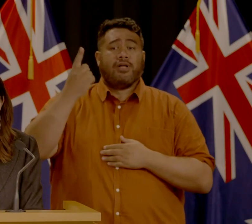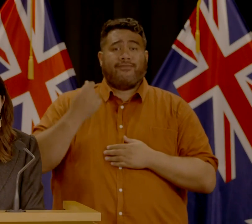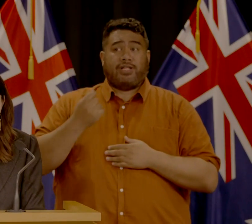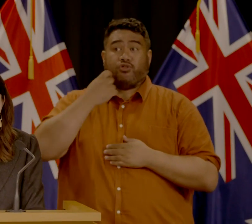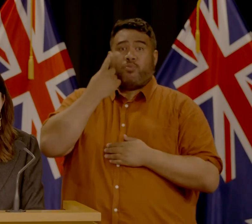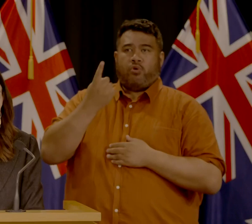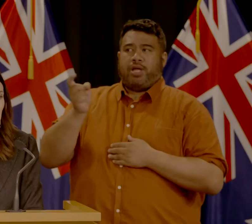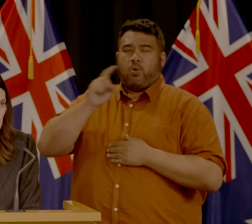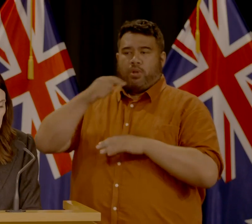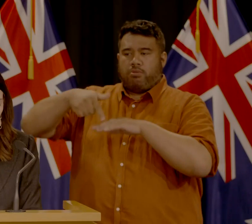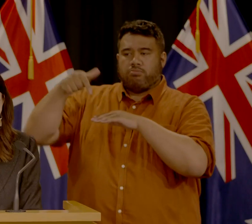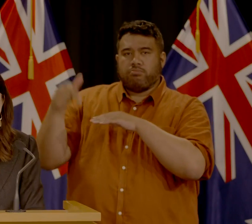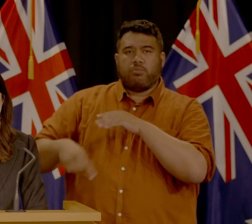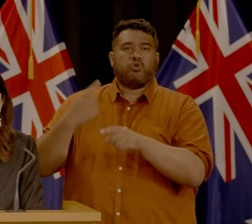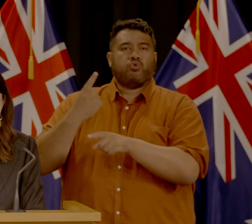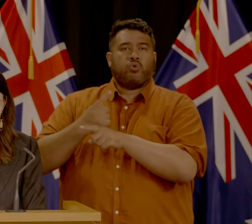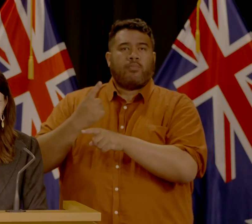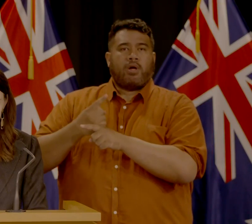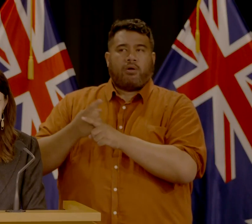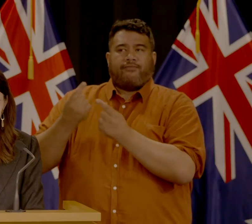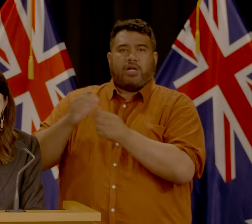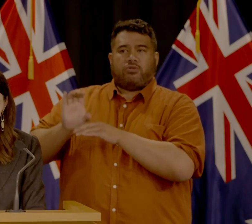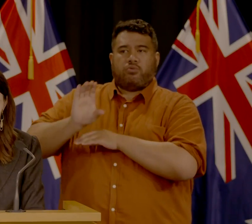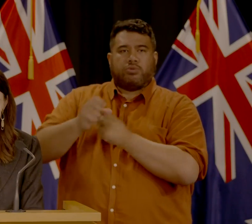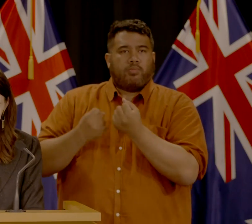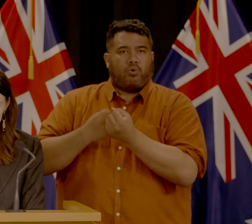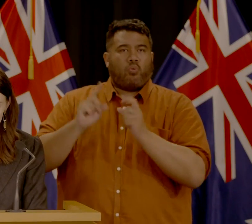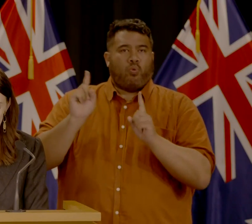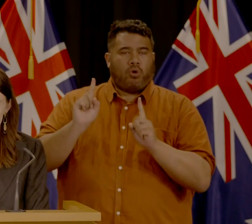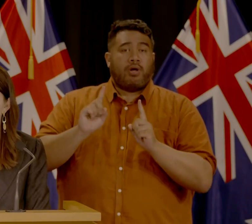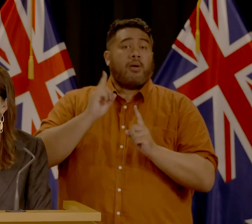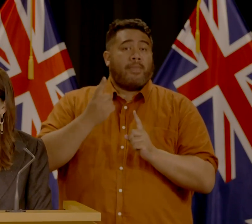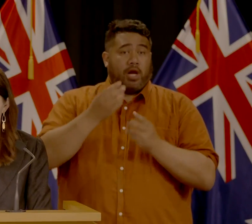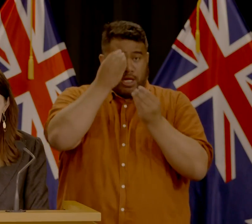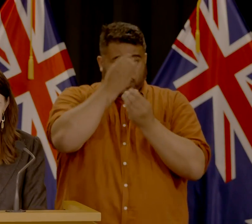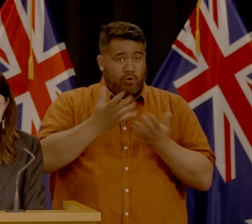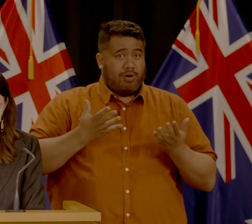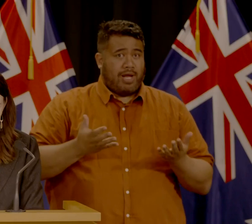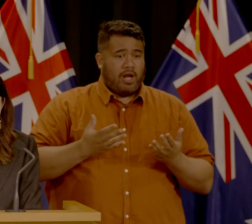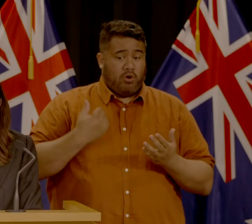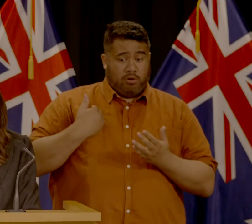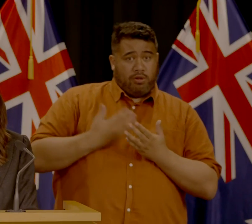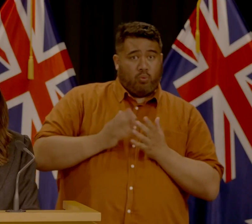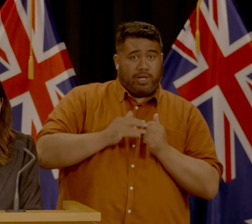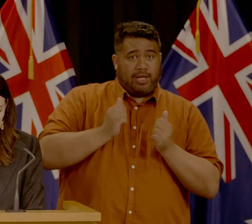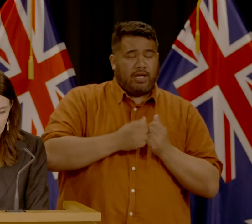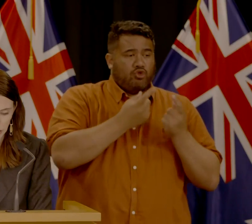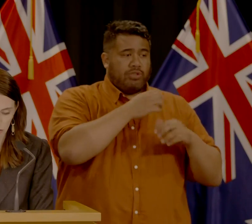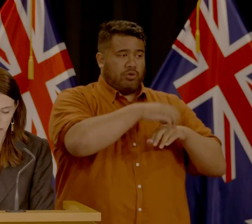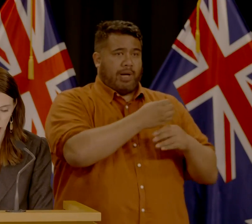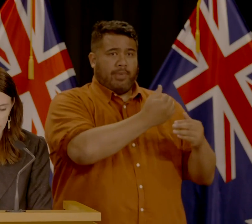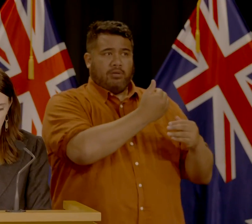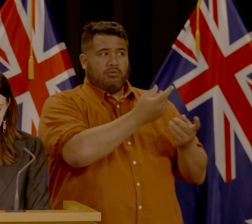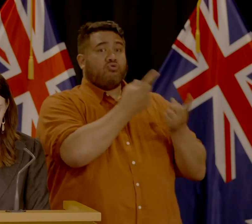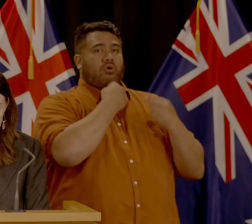tomorrow, the preliminary advice I have received from the Treasury this weekend is that the economic impact